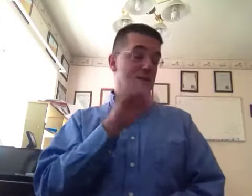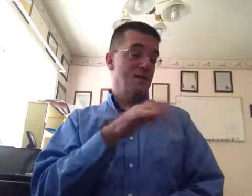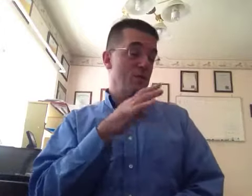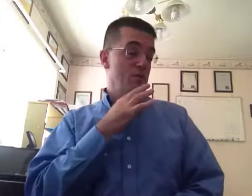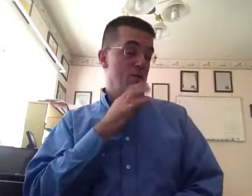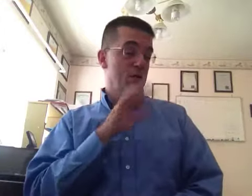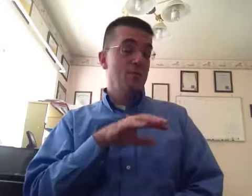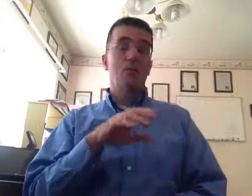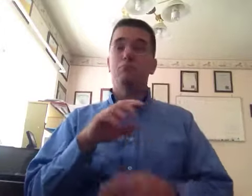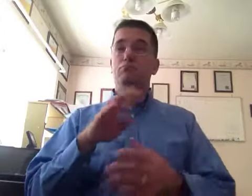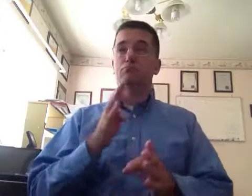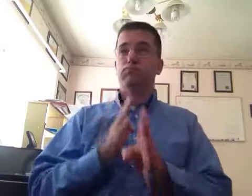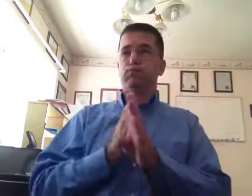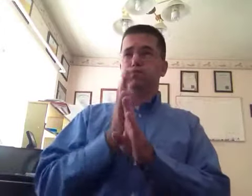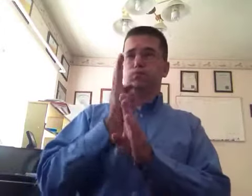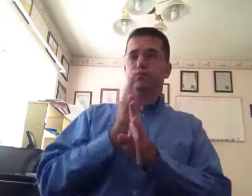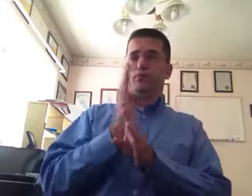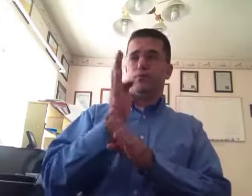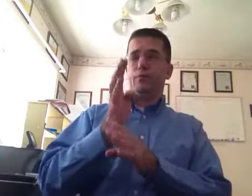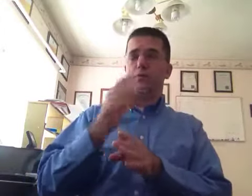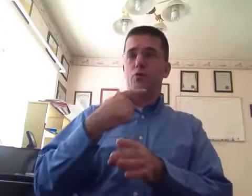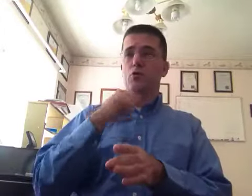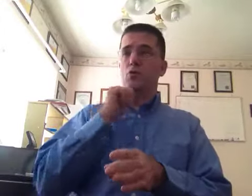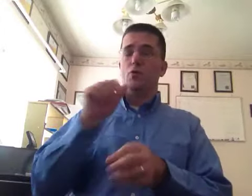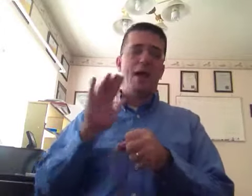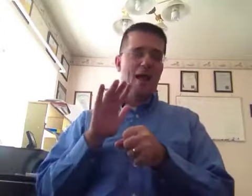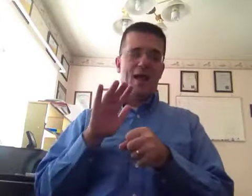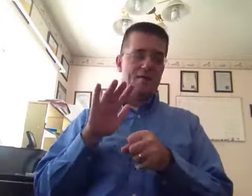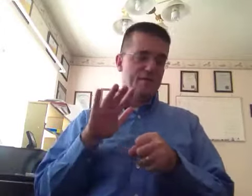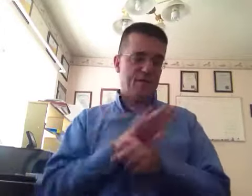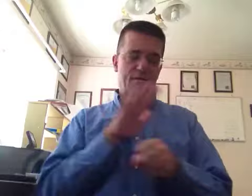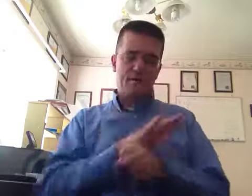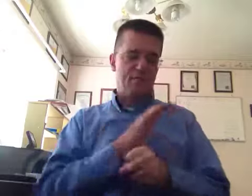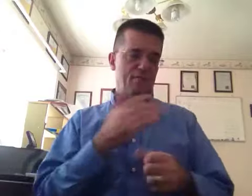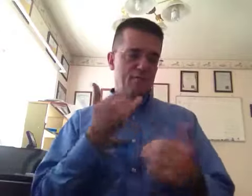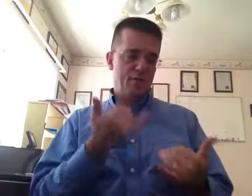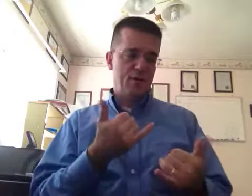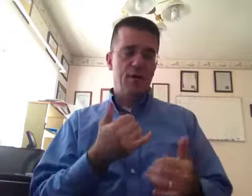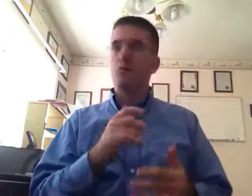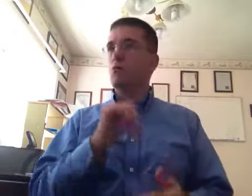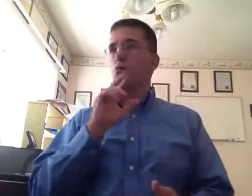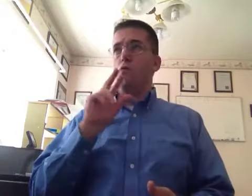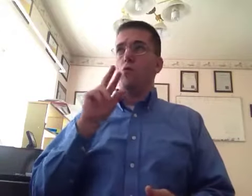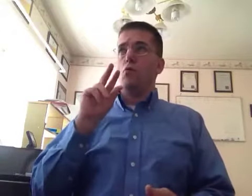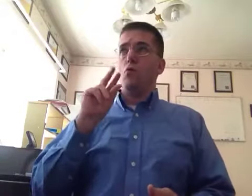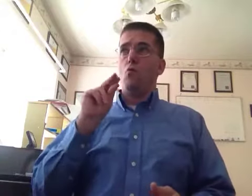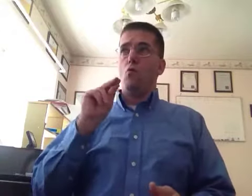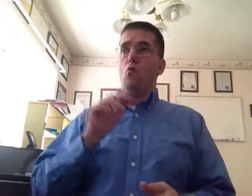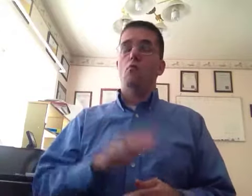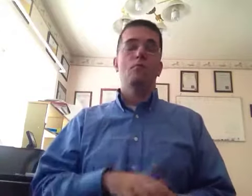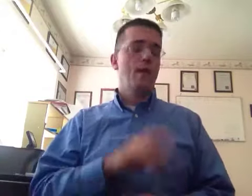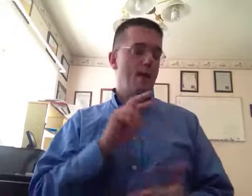major. Okay, so you haven't got enough anyway. Not to cover that, no. Yeah, that's what I mean.